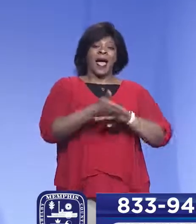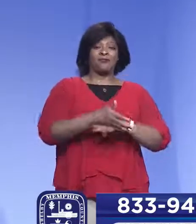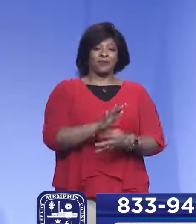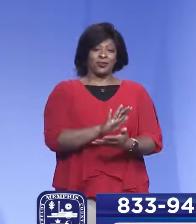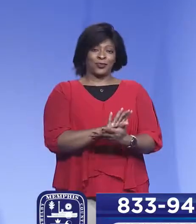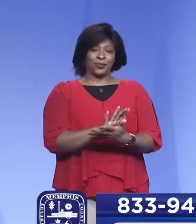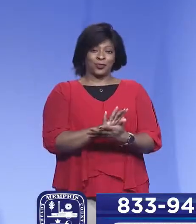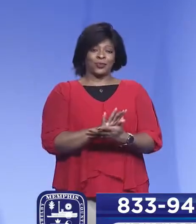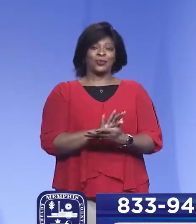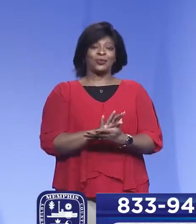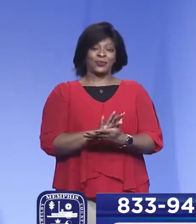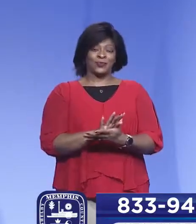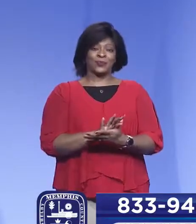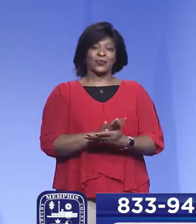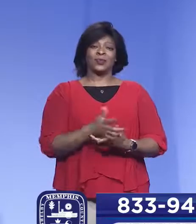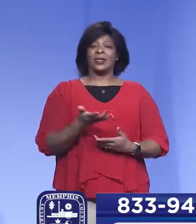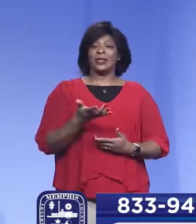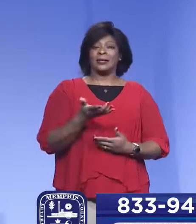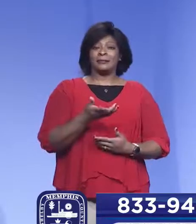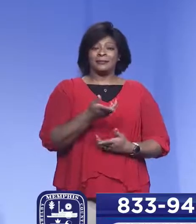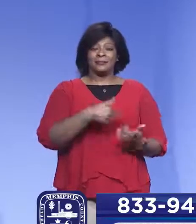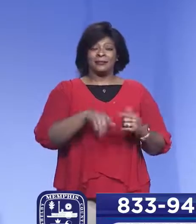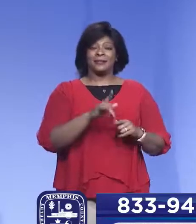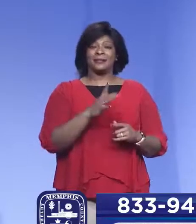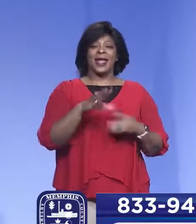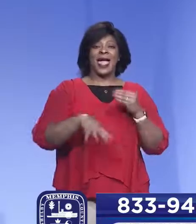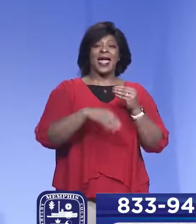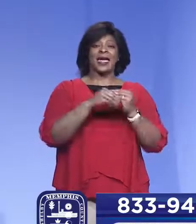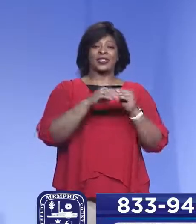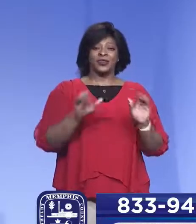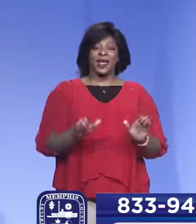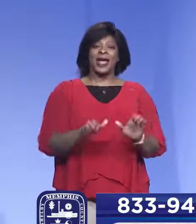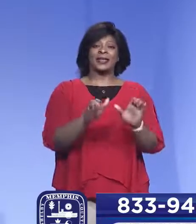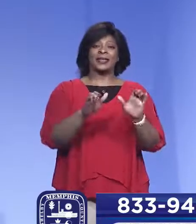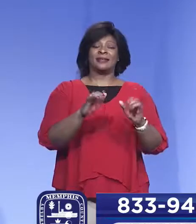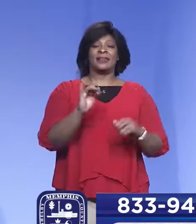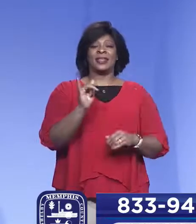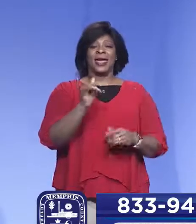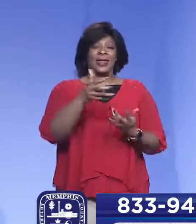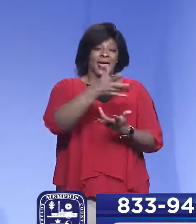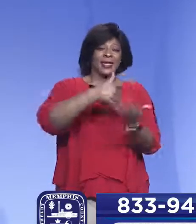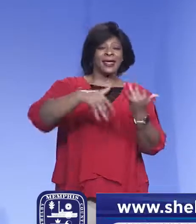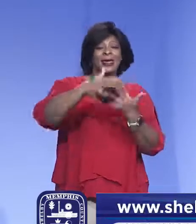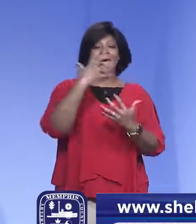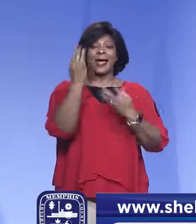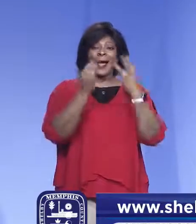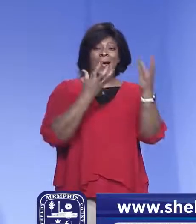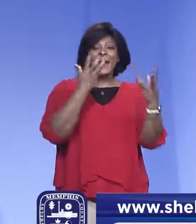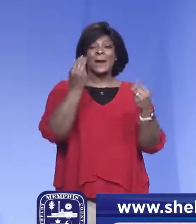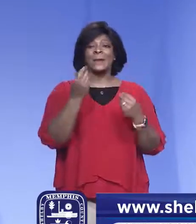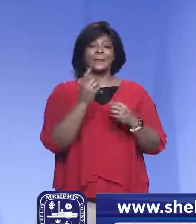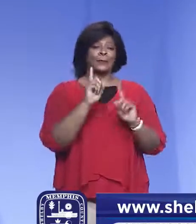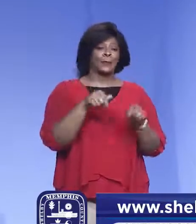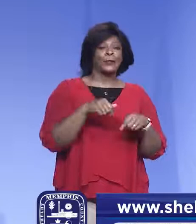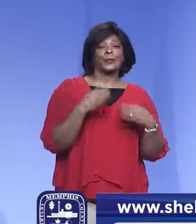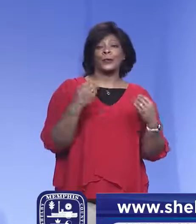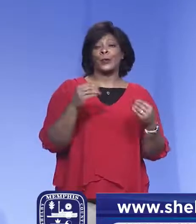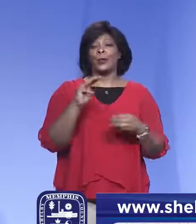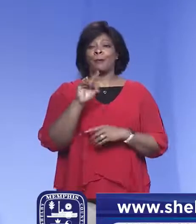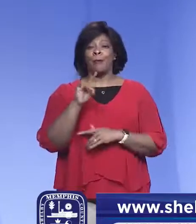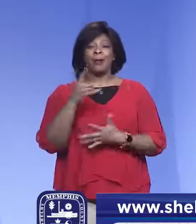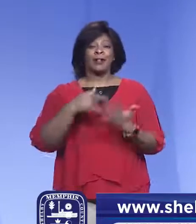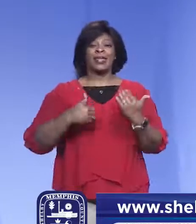school, the extracurricular activities and the hanging out and just doing what young